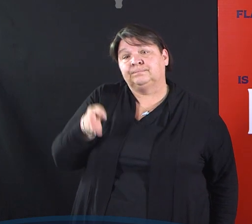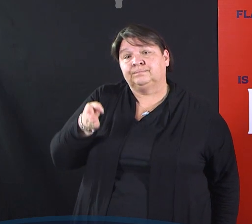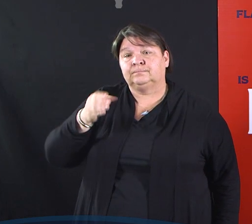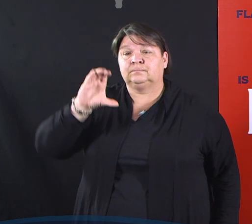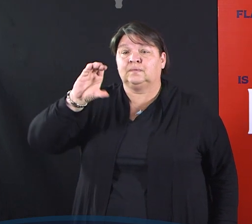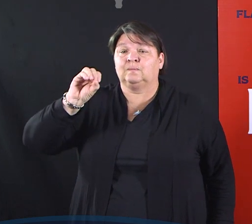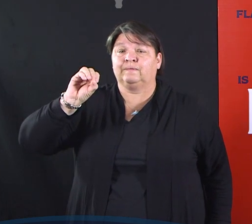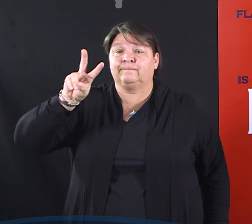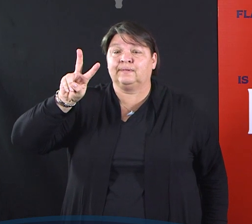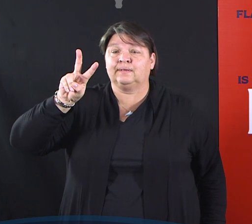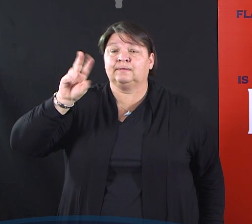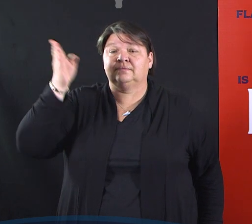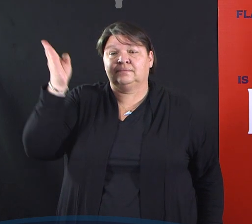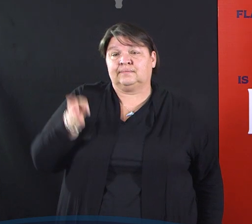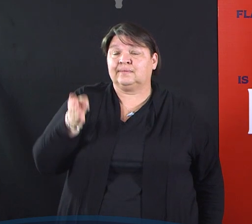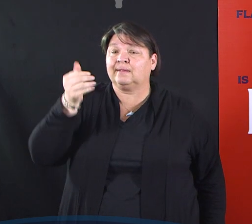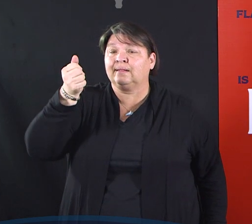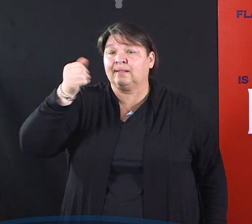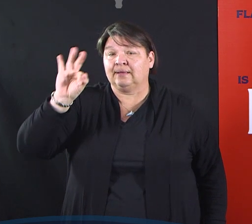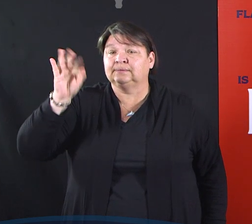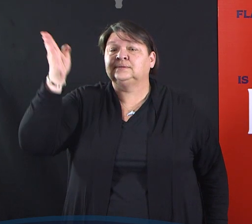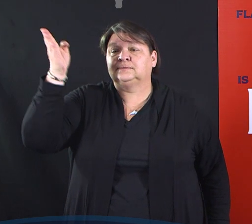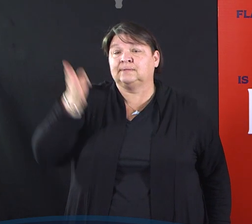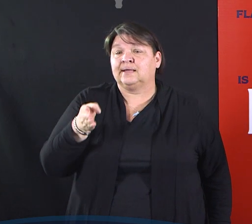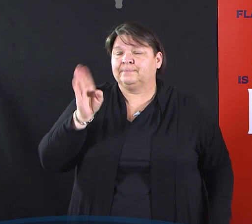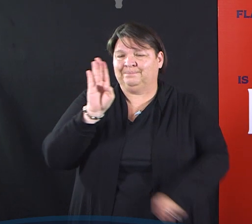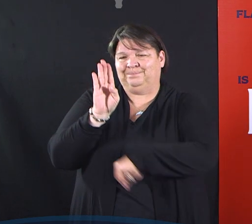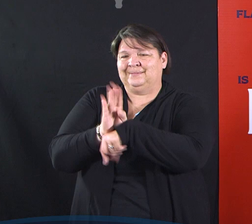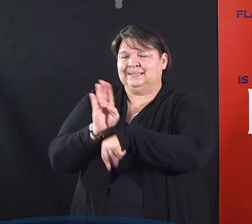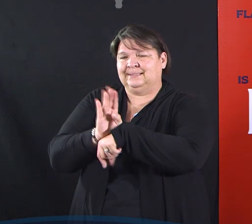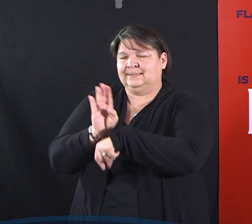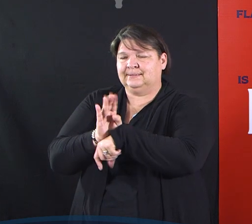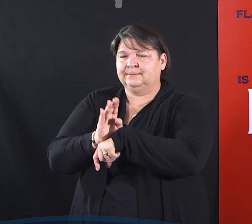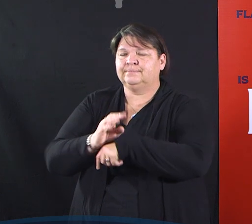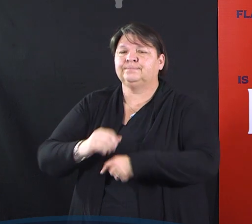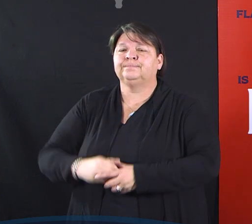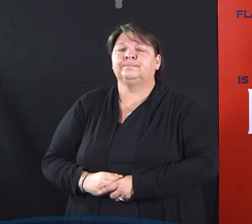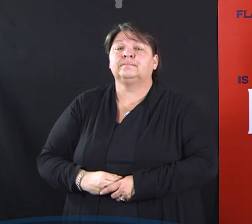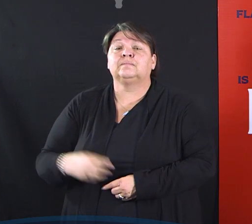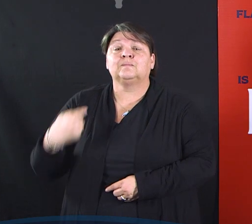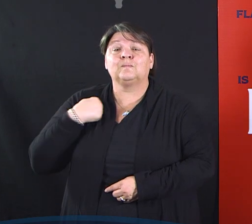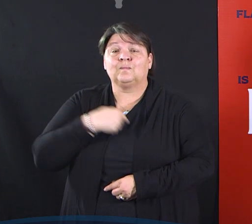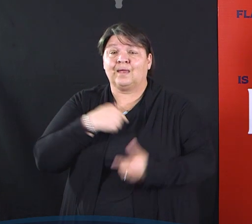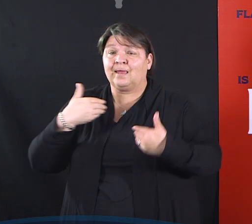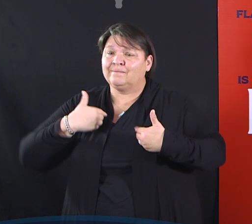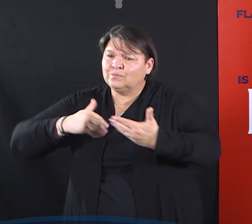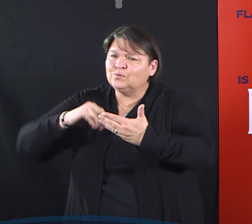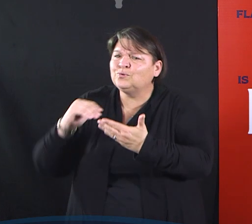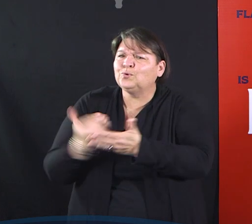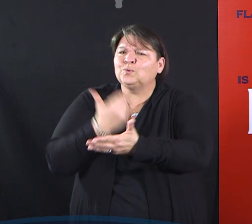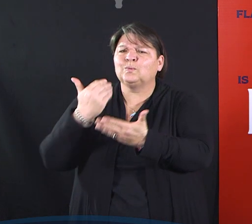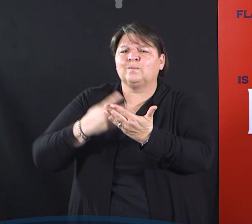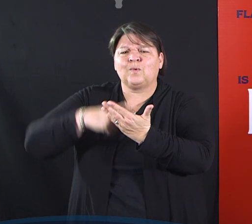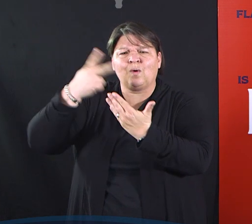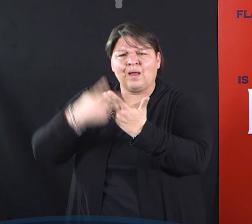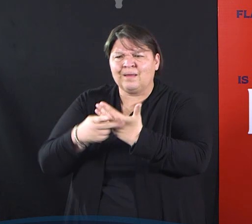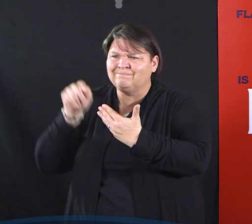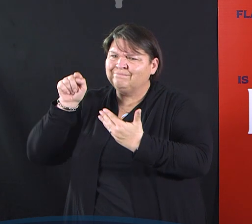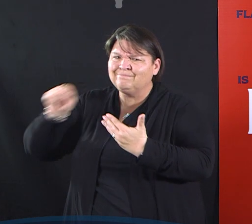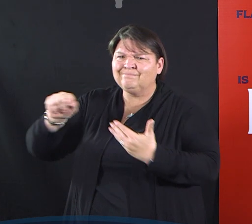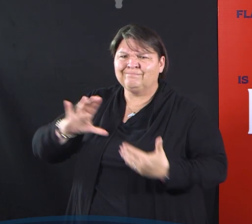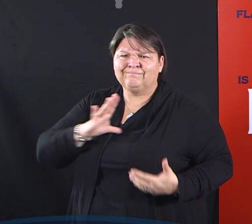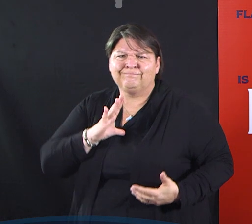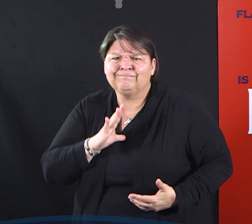fortworthtexas.gov/COVID-19-business. And it is updated on an almost daily basis with new programs that are being put into place. These range from financial